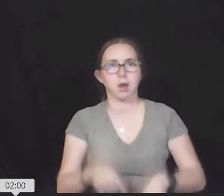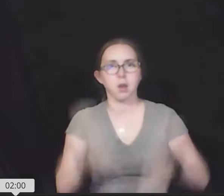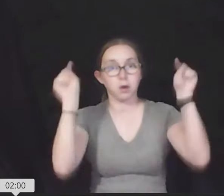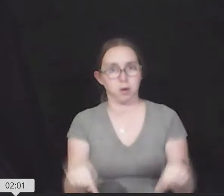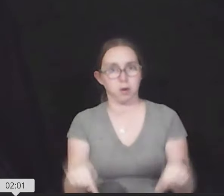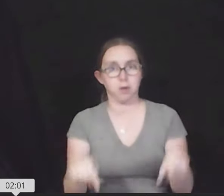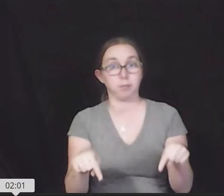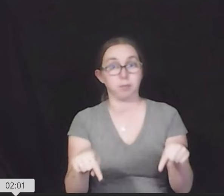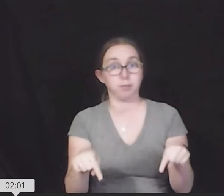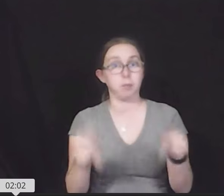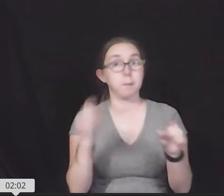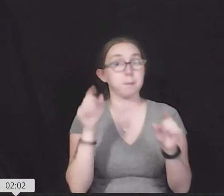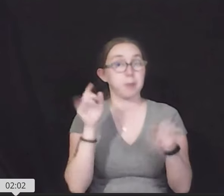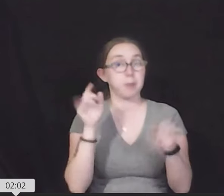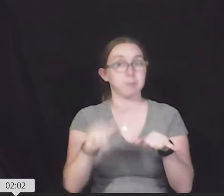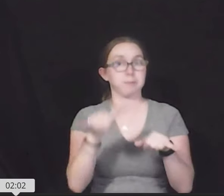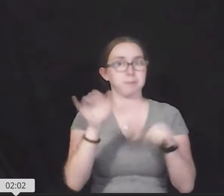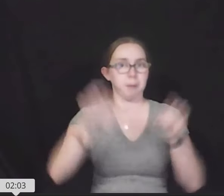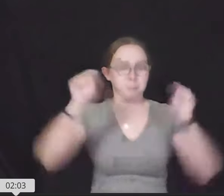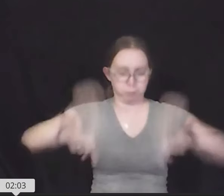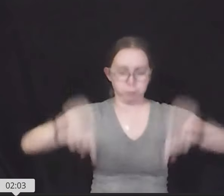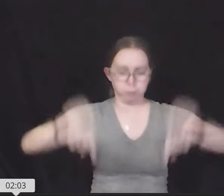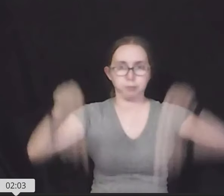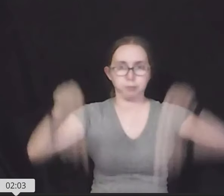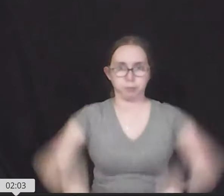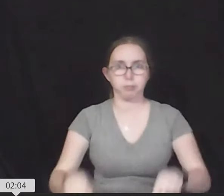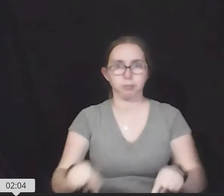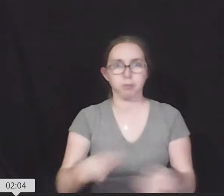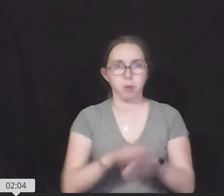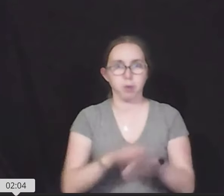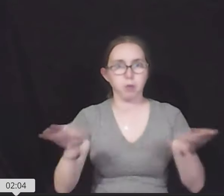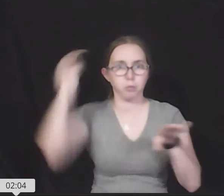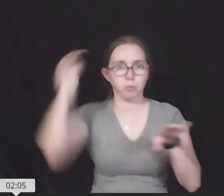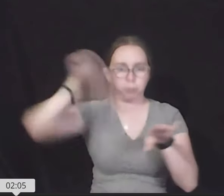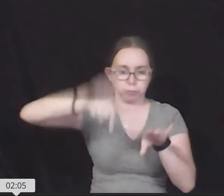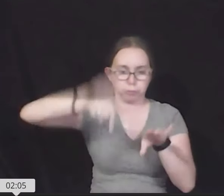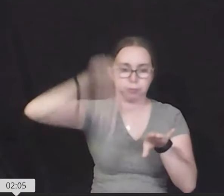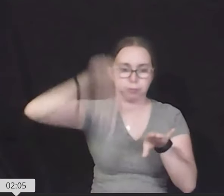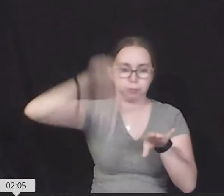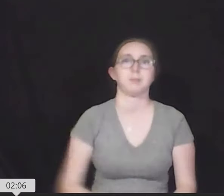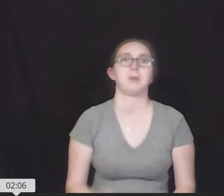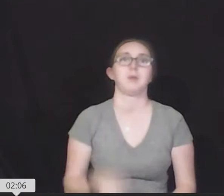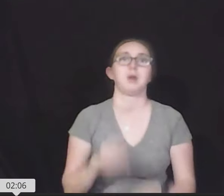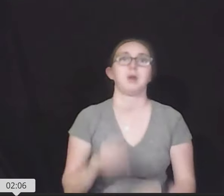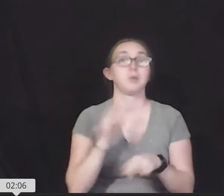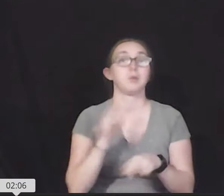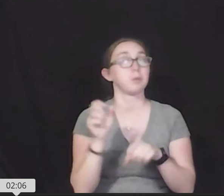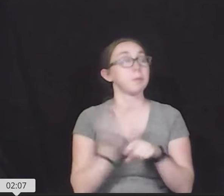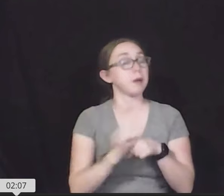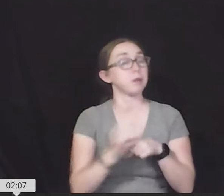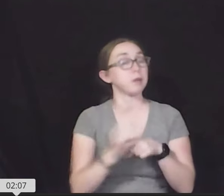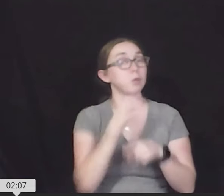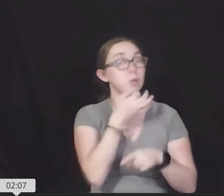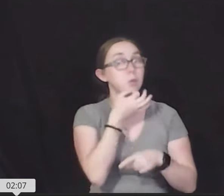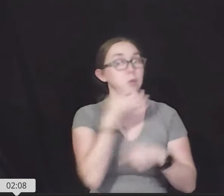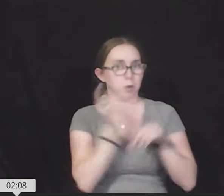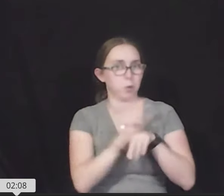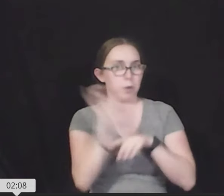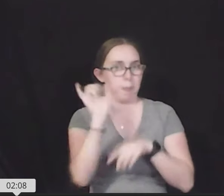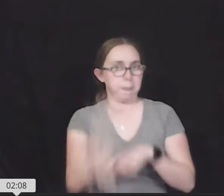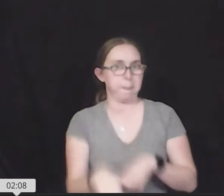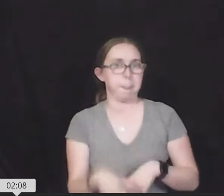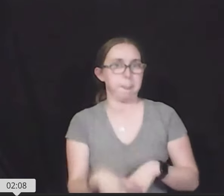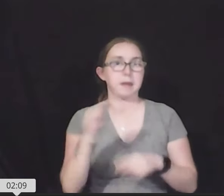Underground, pointing down underneath the ground. Good. We'll use that one when we practice here in a minute. All right, second one on the blue